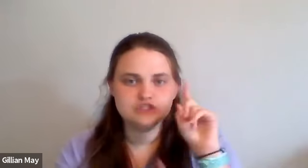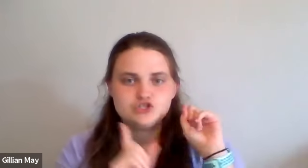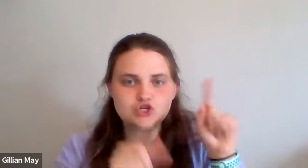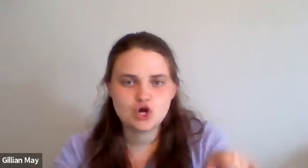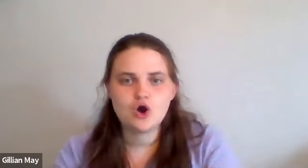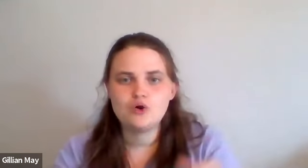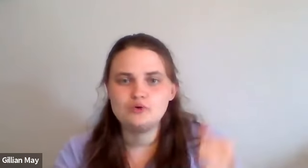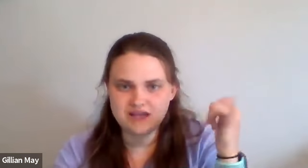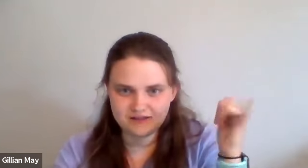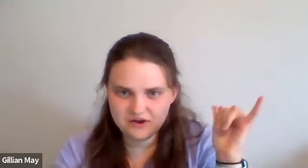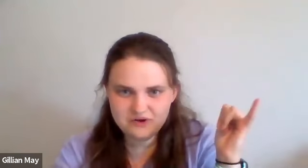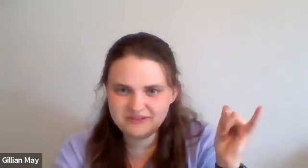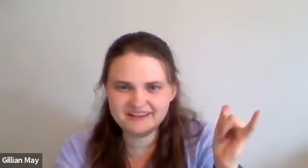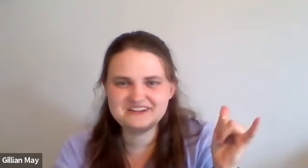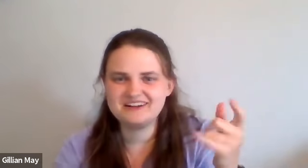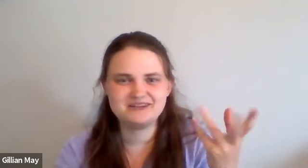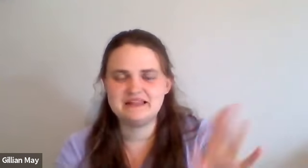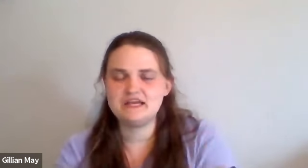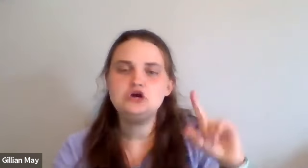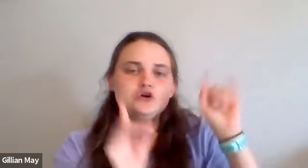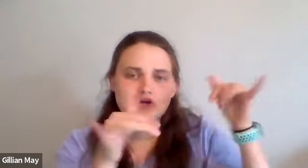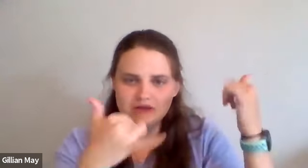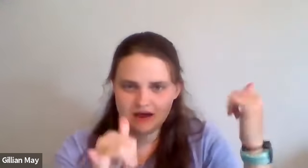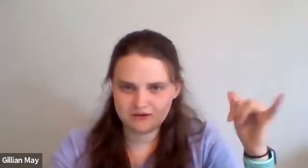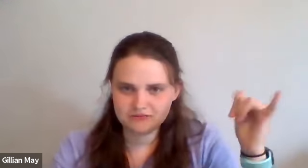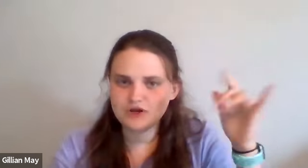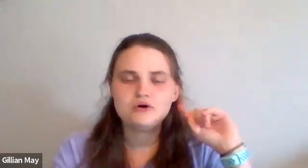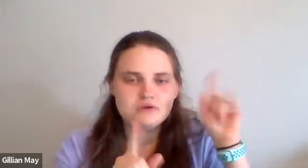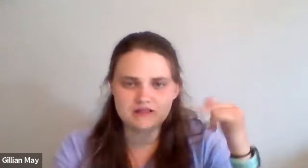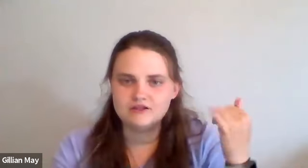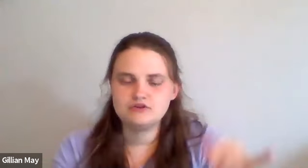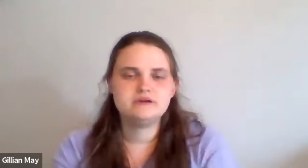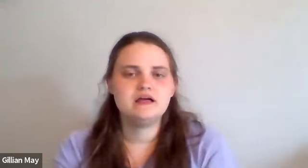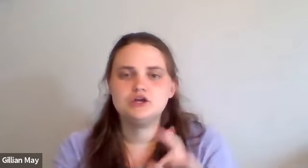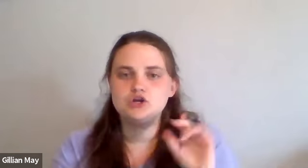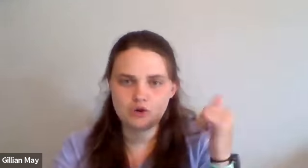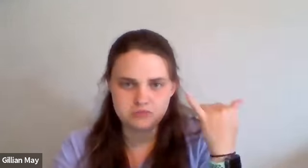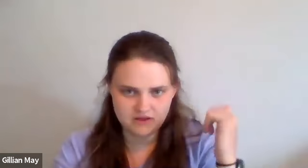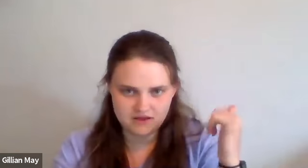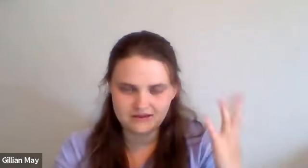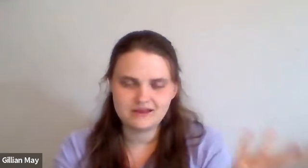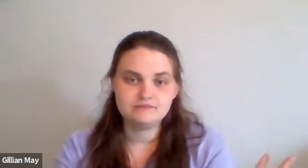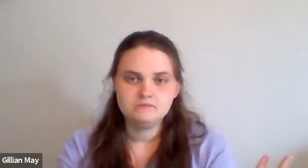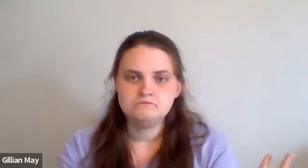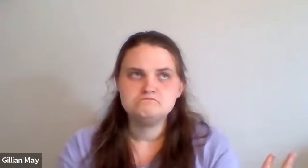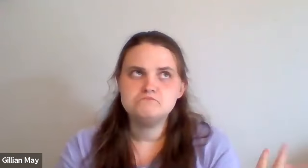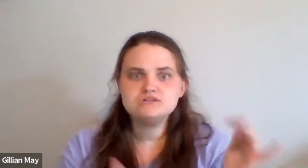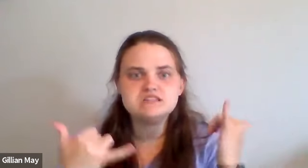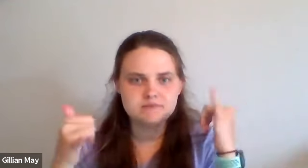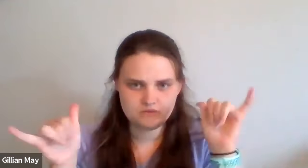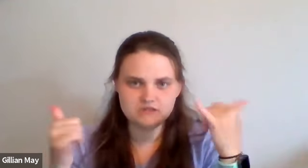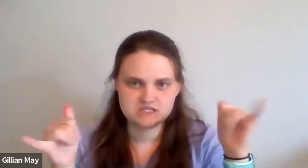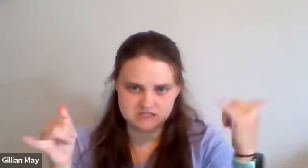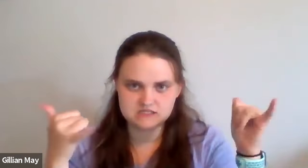kids, go yellow. Like you're not going to be like, go yellow, go yellow. They'll be like, go play. And most of the time everyone does this,